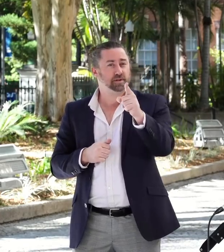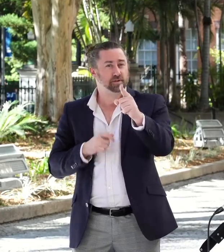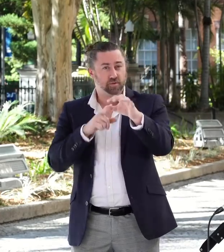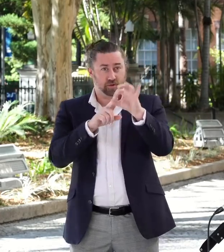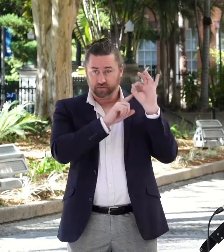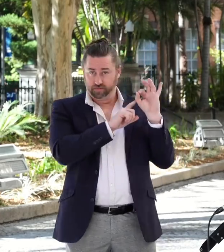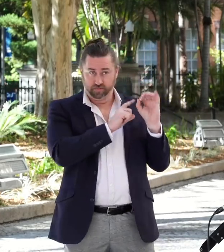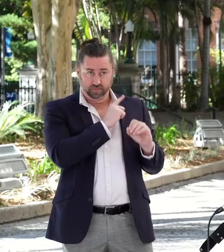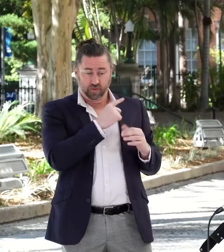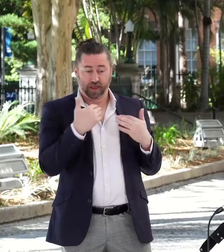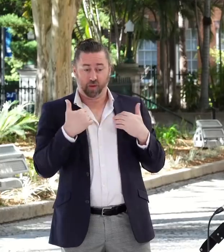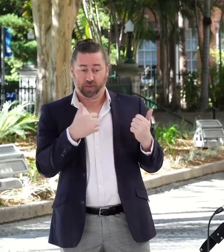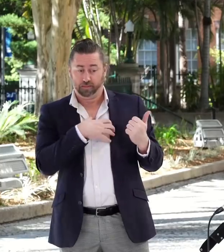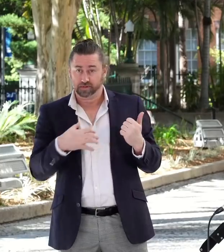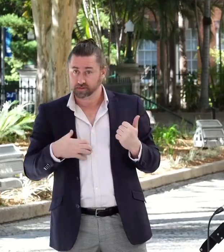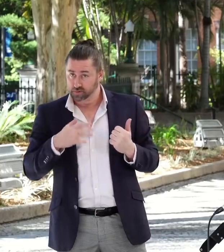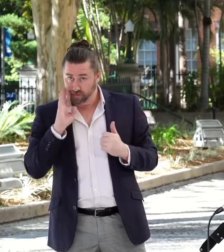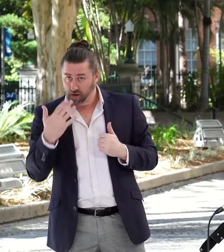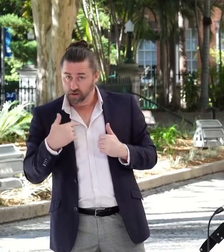Yep, sure.